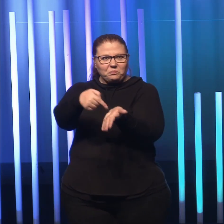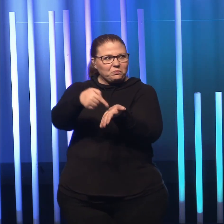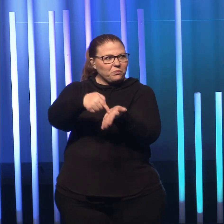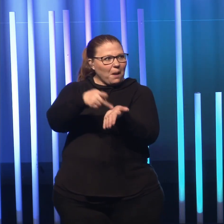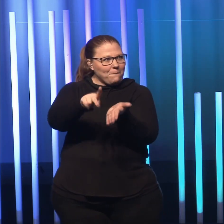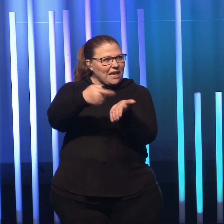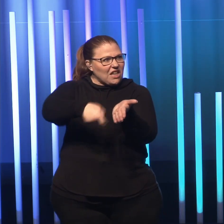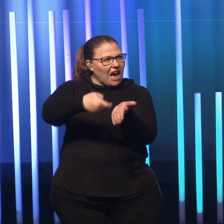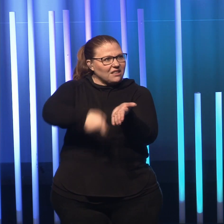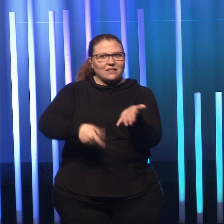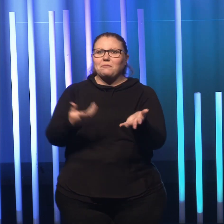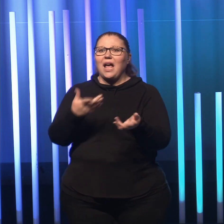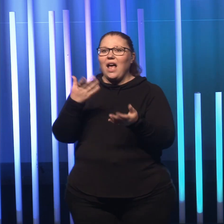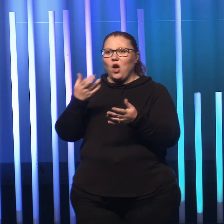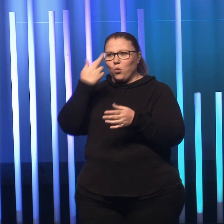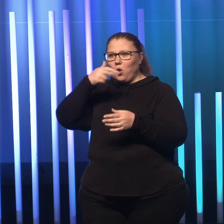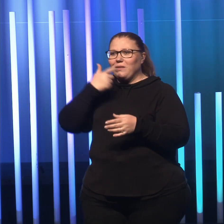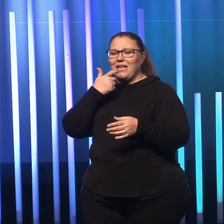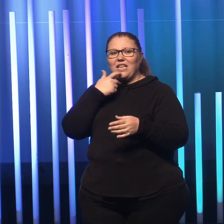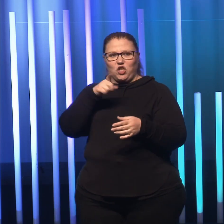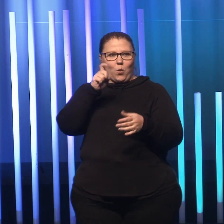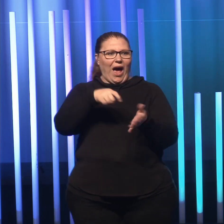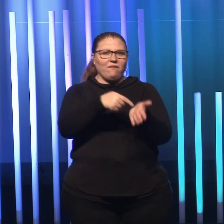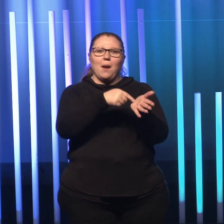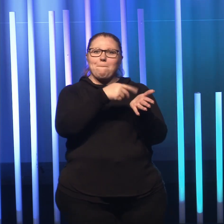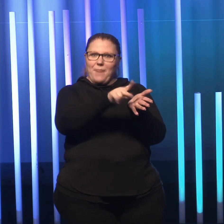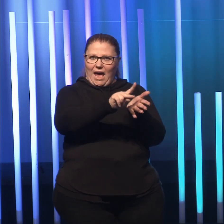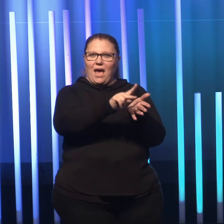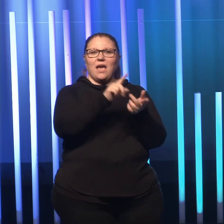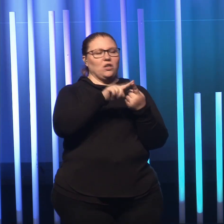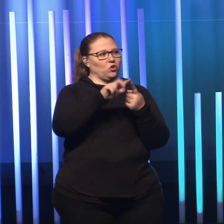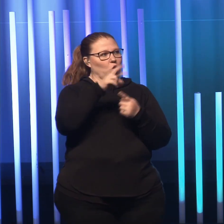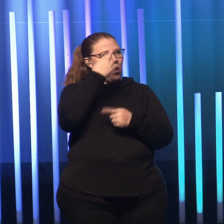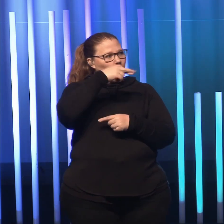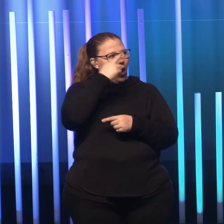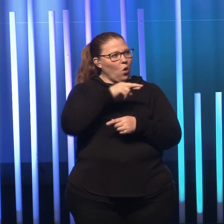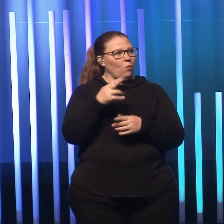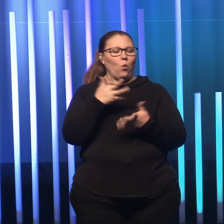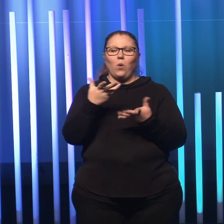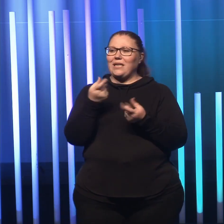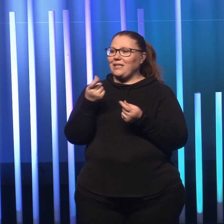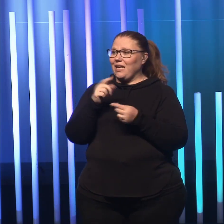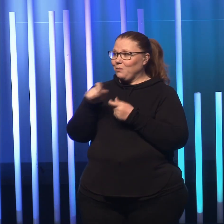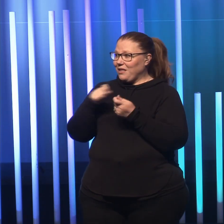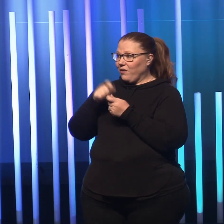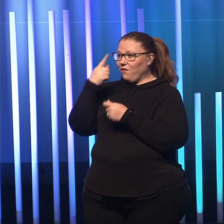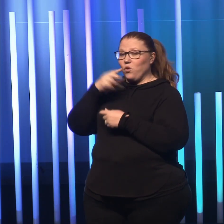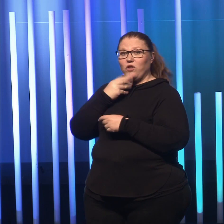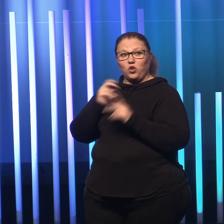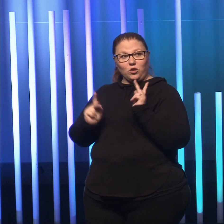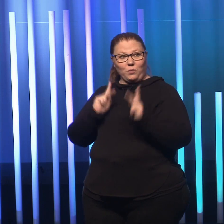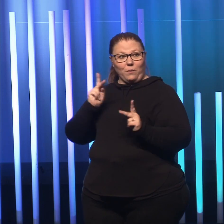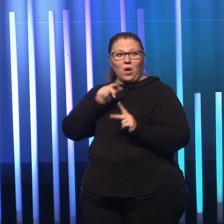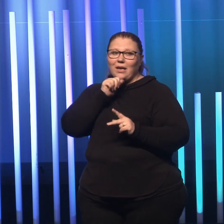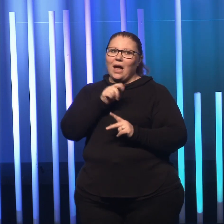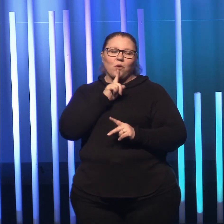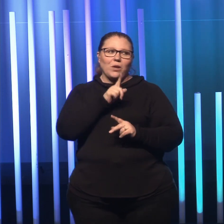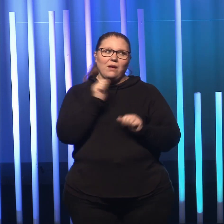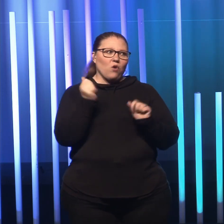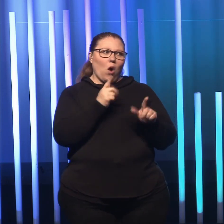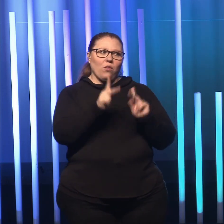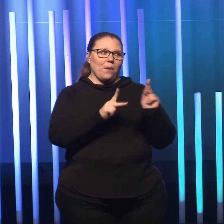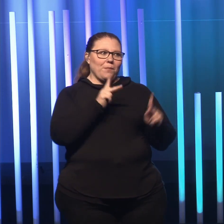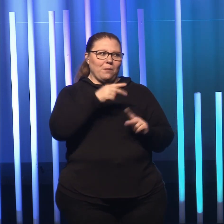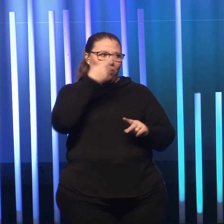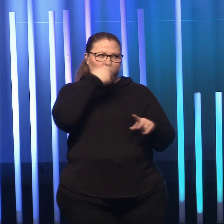Rome comes in and says, you are now going to pay tribute to Rome. And what this does, particularly for the Jewish people, not necessarily for every people that